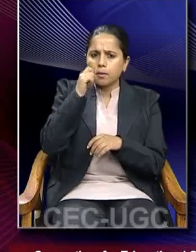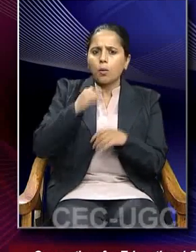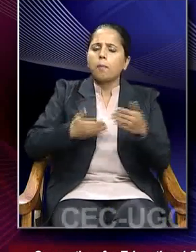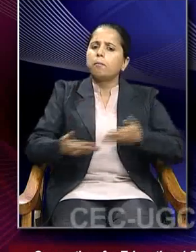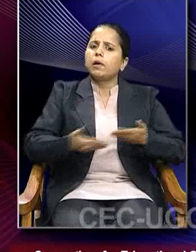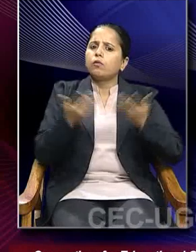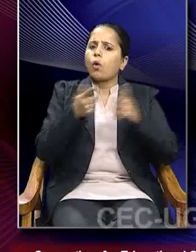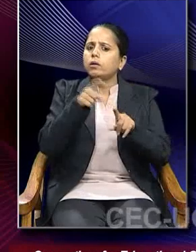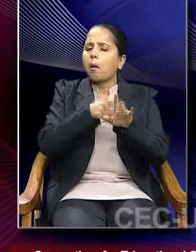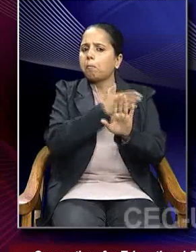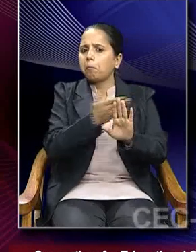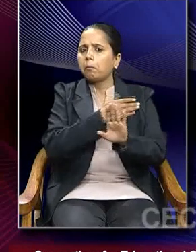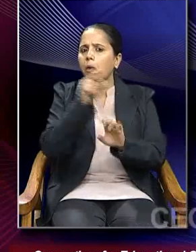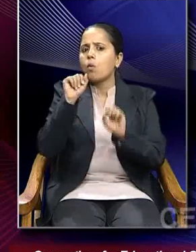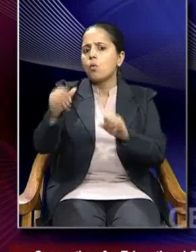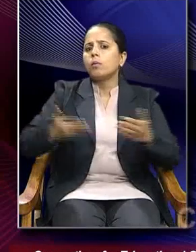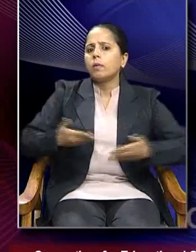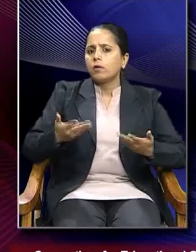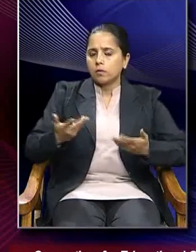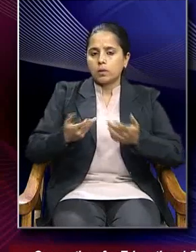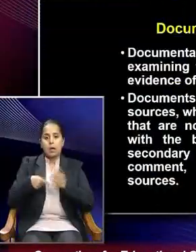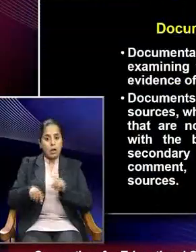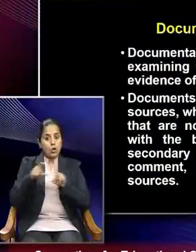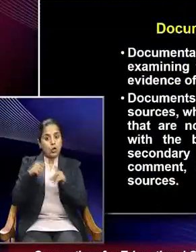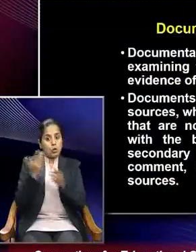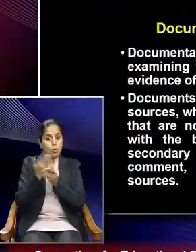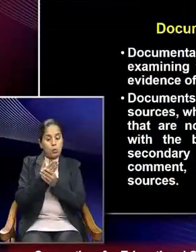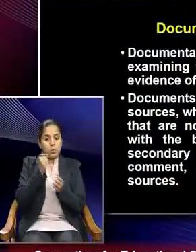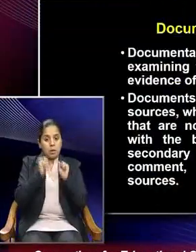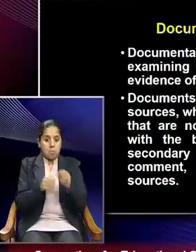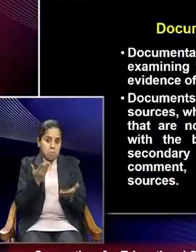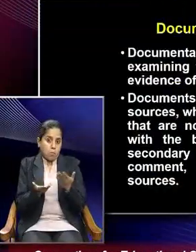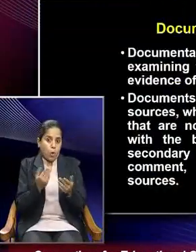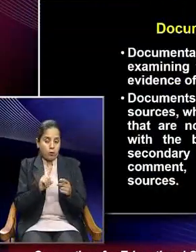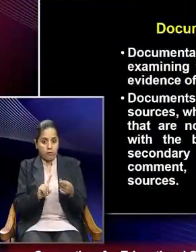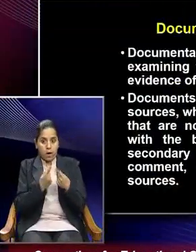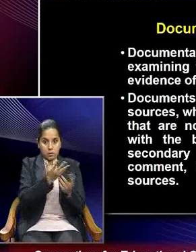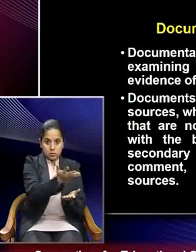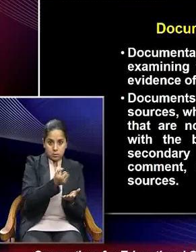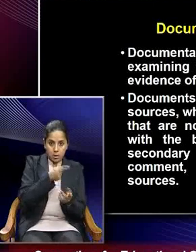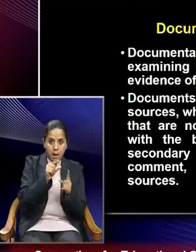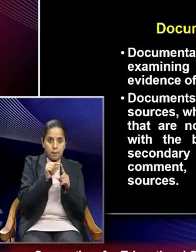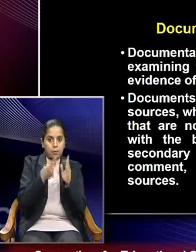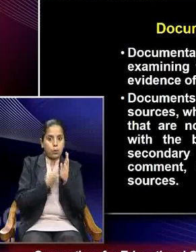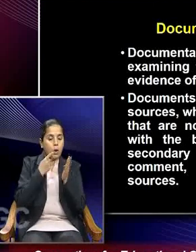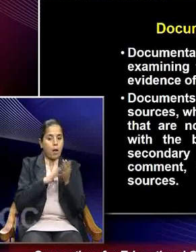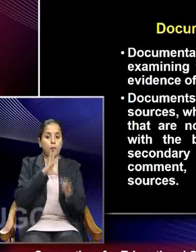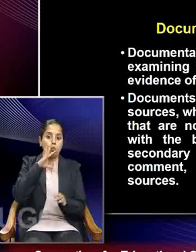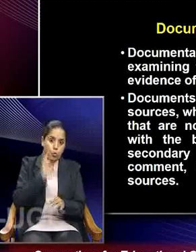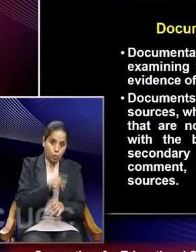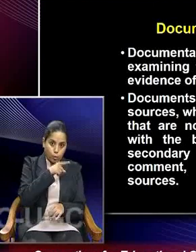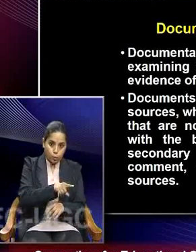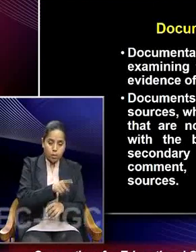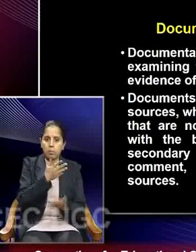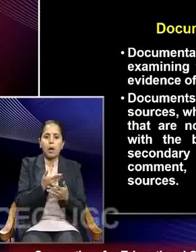that period. Now, documents can either be primary source, which are the original matter, they are